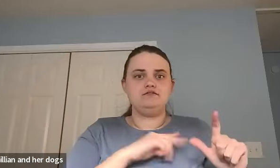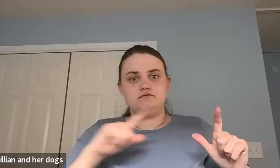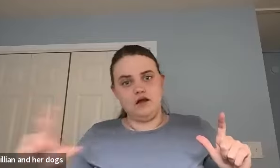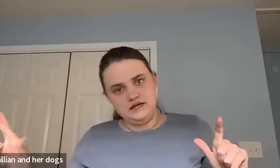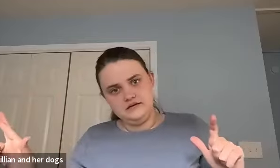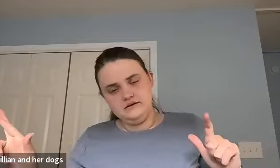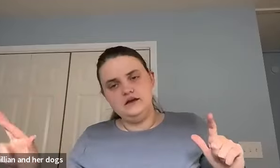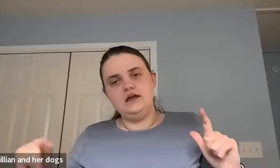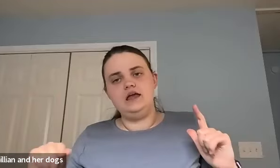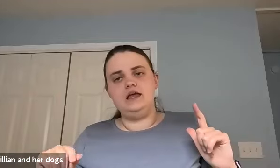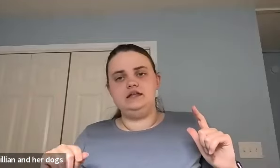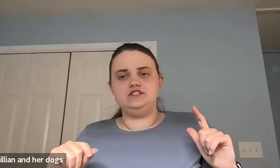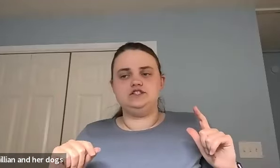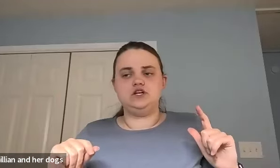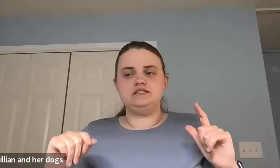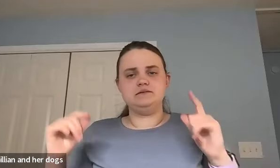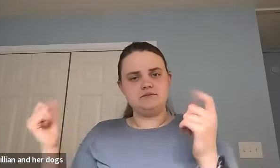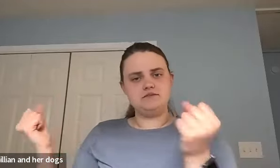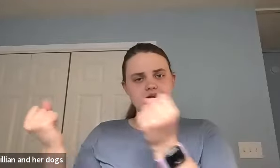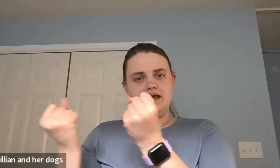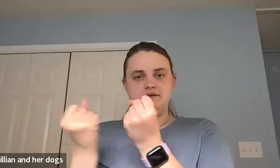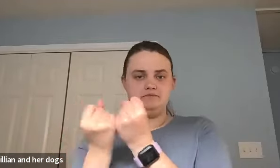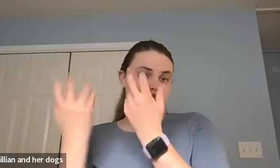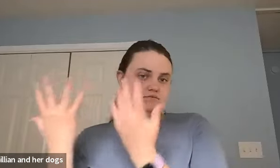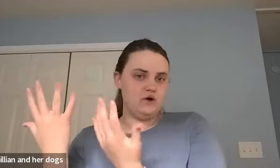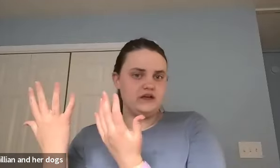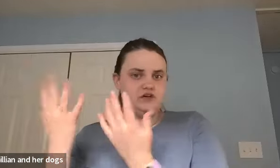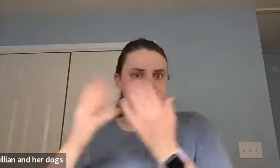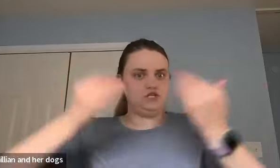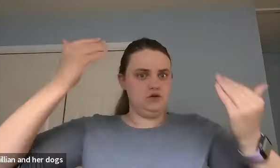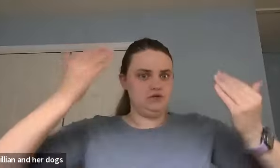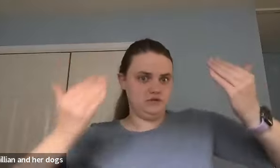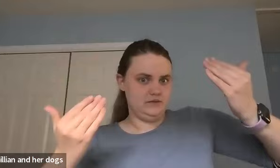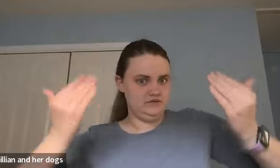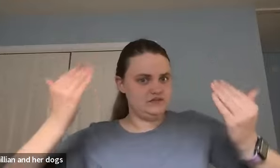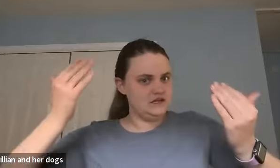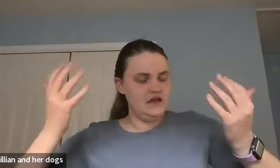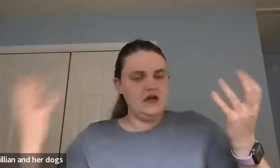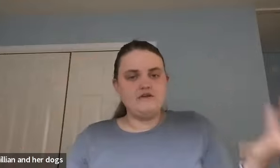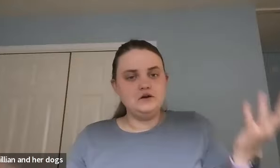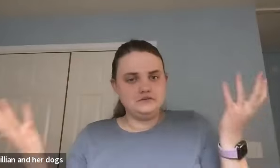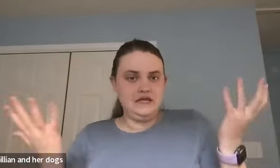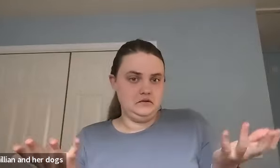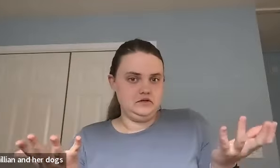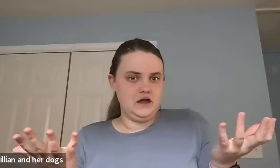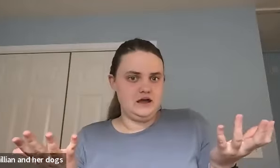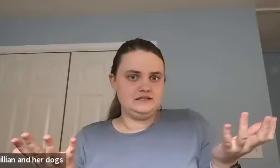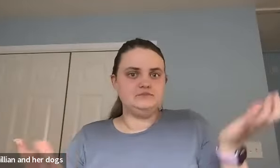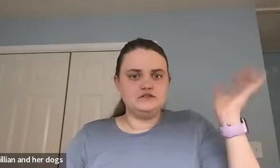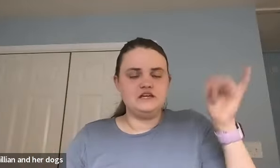or right. It's just sometimes when I have like to use both, I try to show which one I'm using. If I don't tell you guys, most of the time,